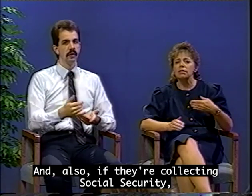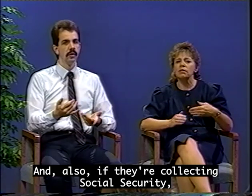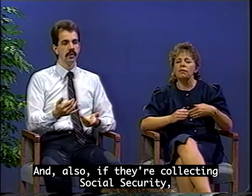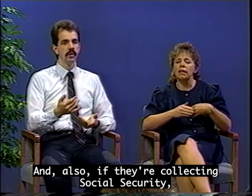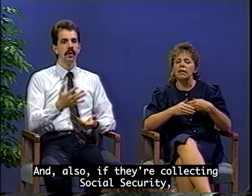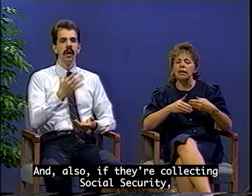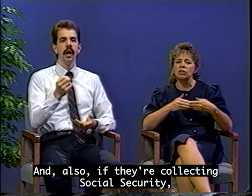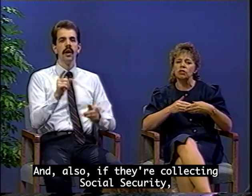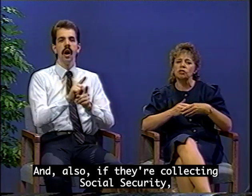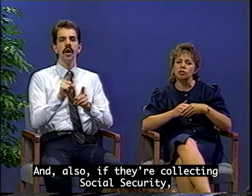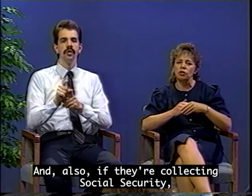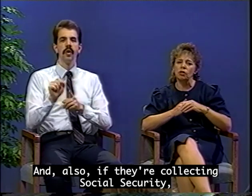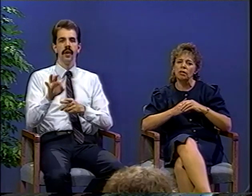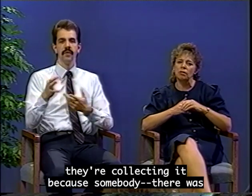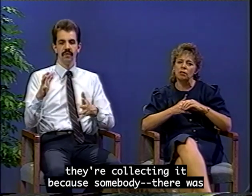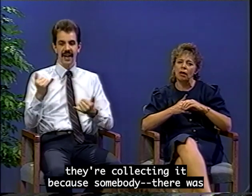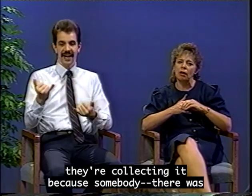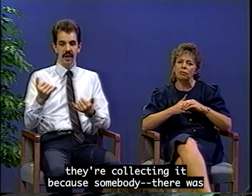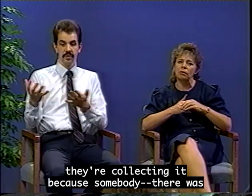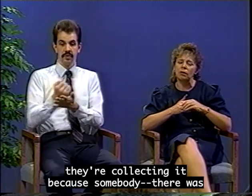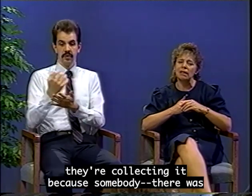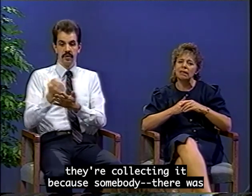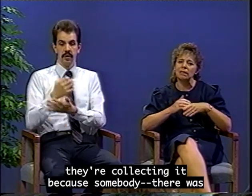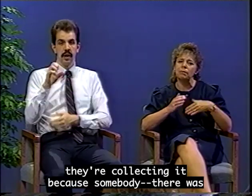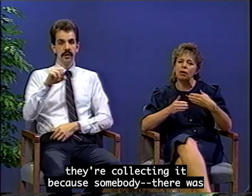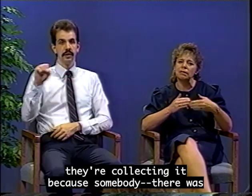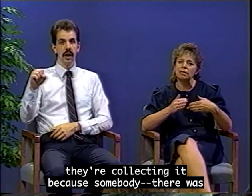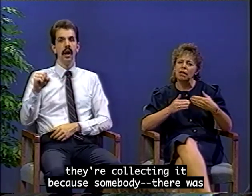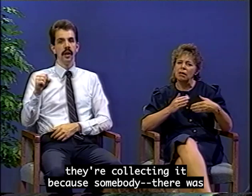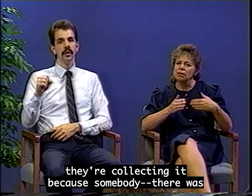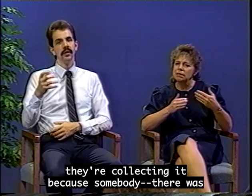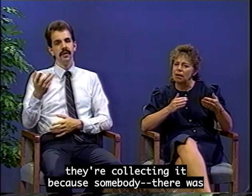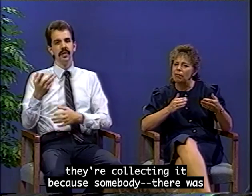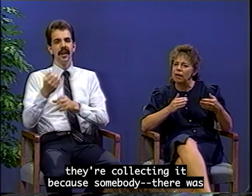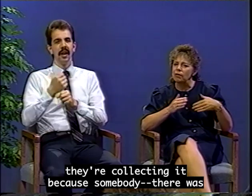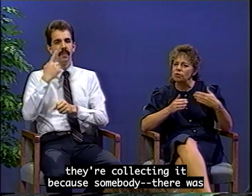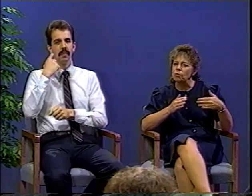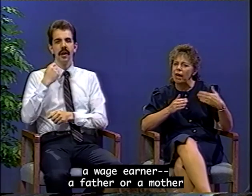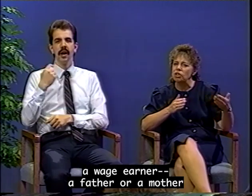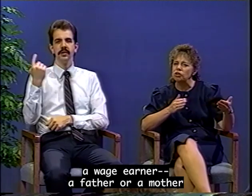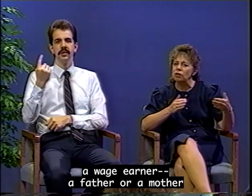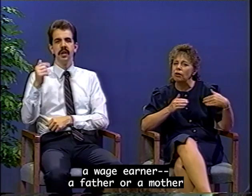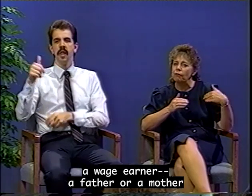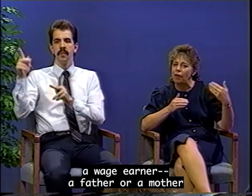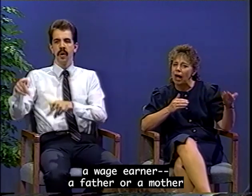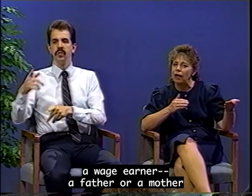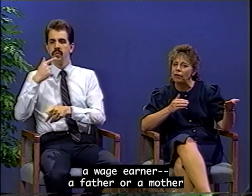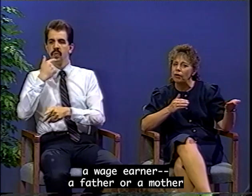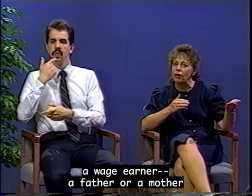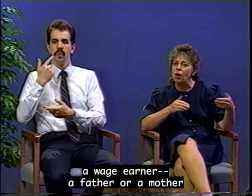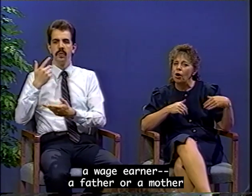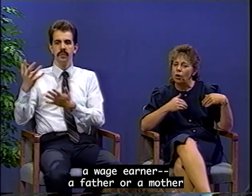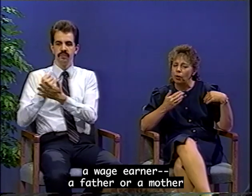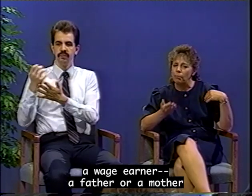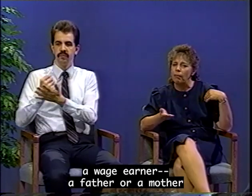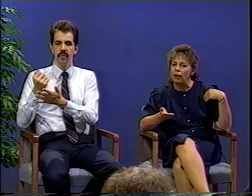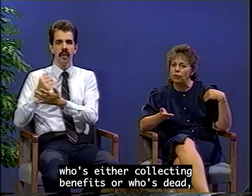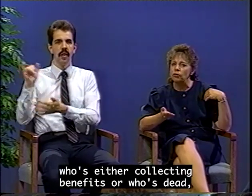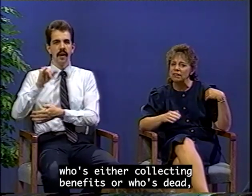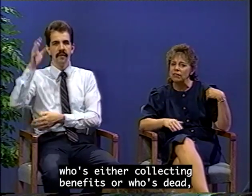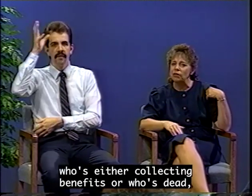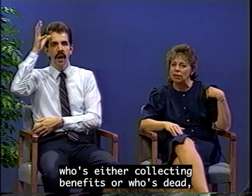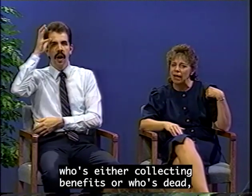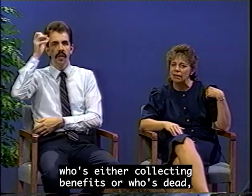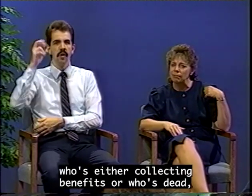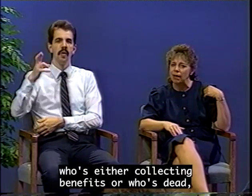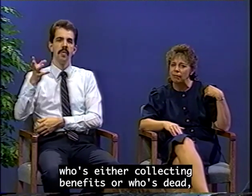And also, if they're collecting Social Security, they're collecting it because there was a wage earner, a father or a mother